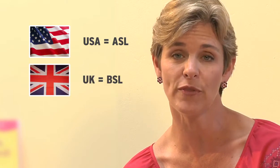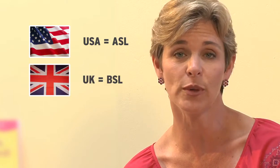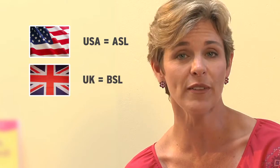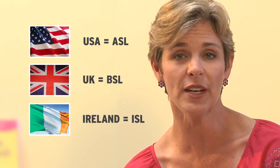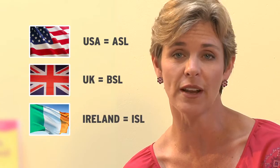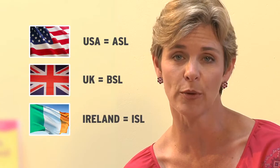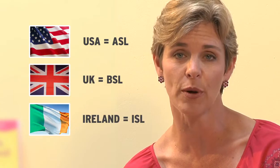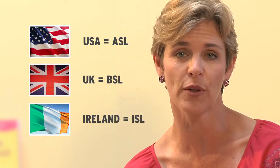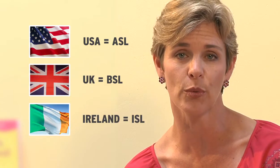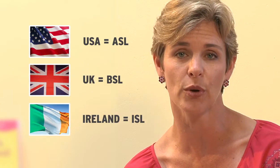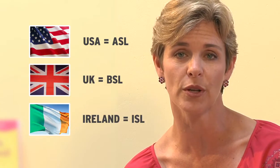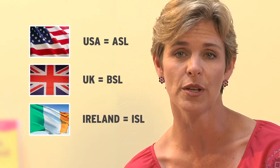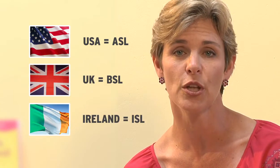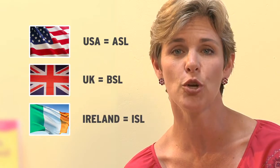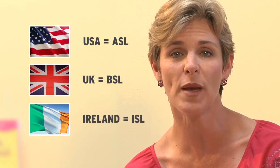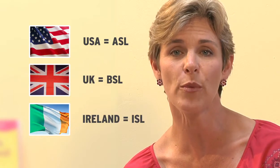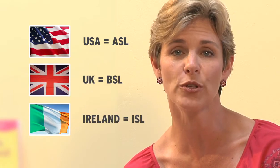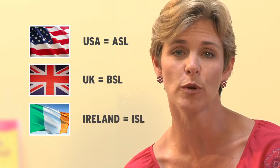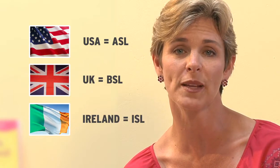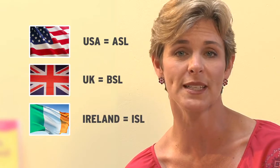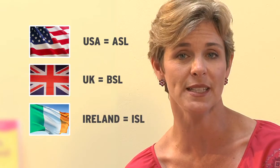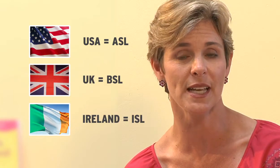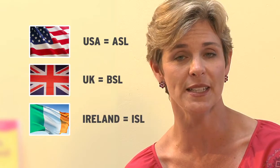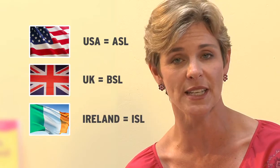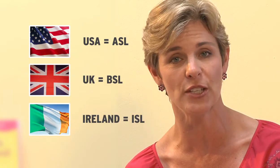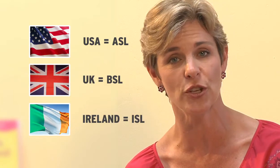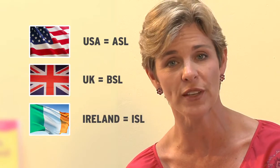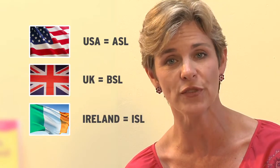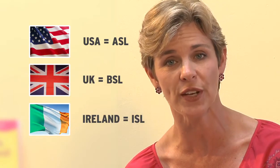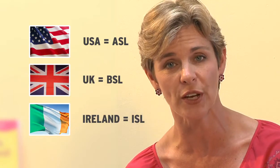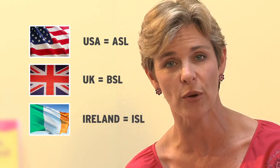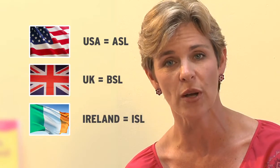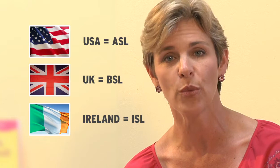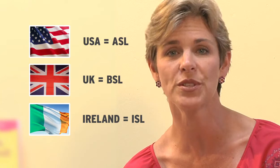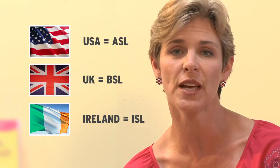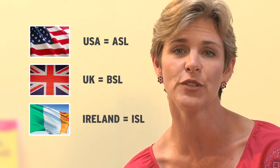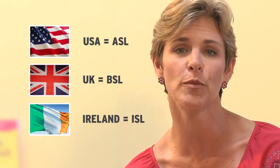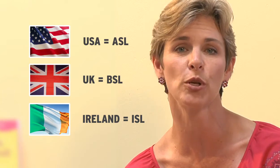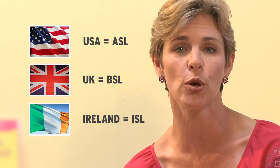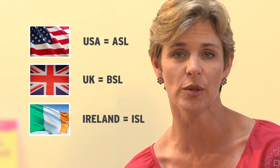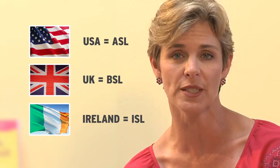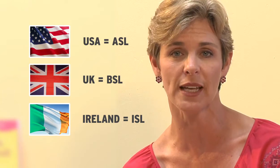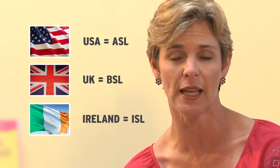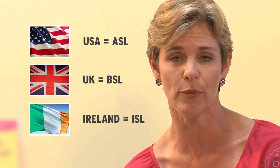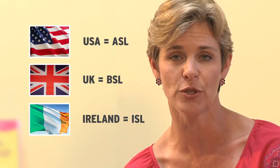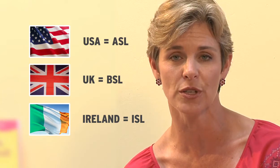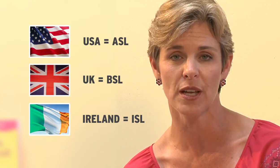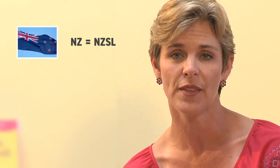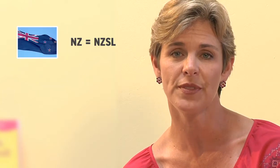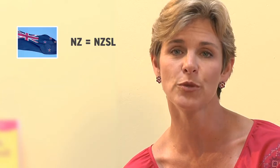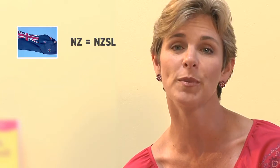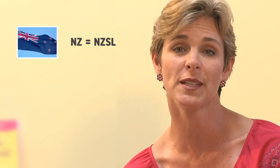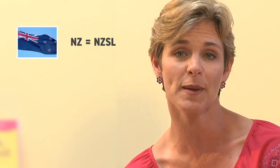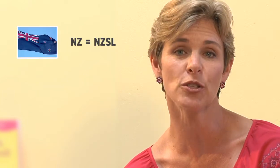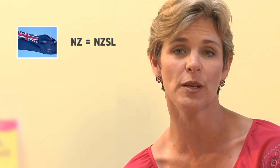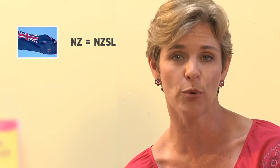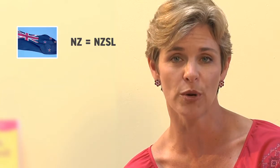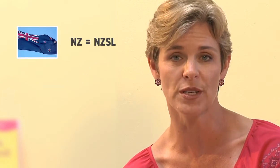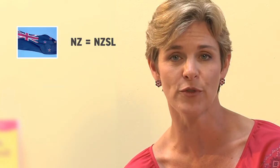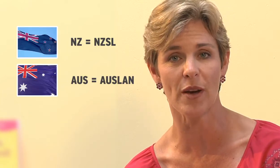you live in another part of the world, you may want to replace the signs I teach in this video with signs from your local sign language. This will be especially important if you have a